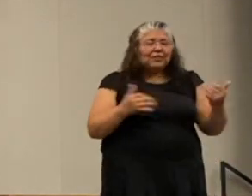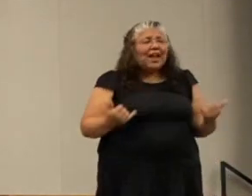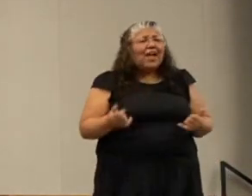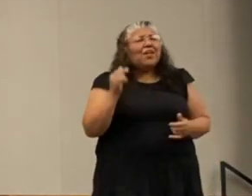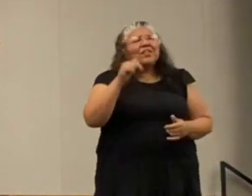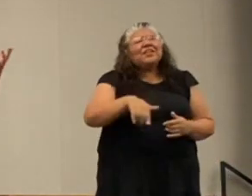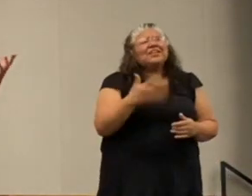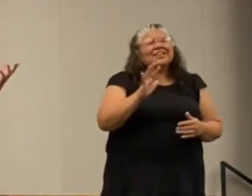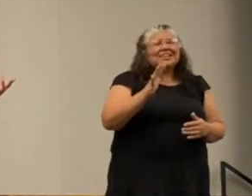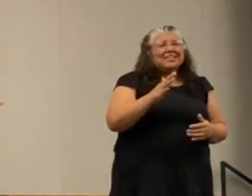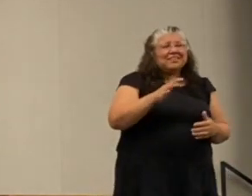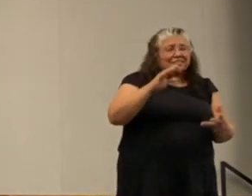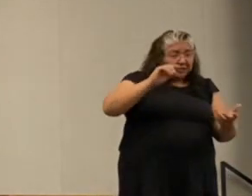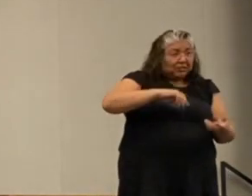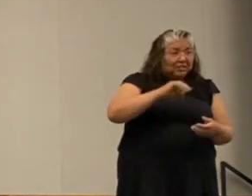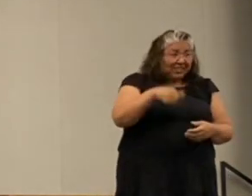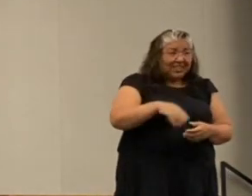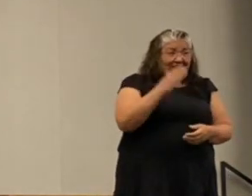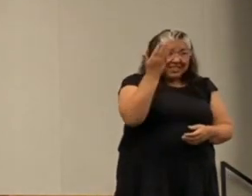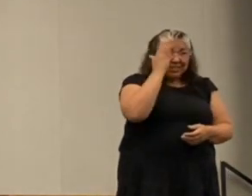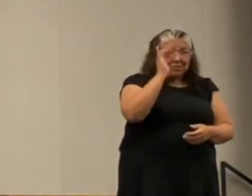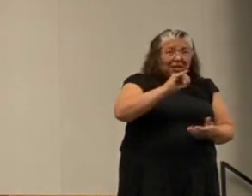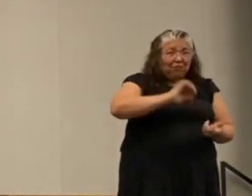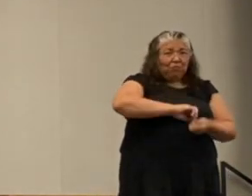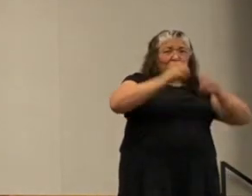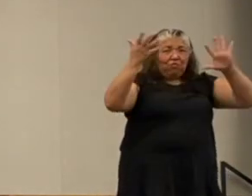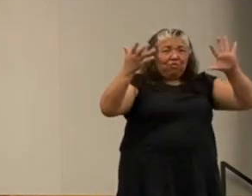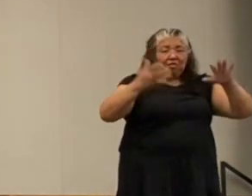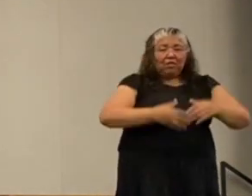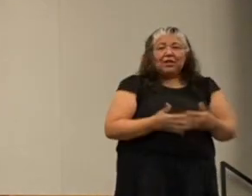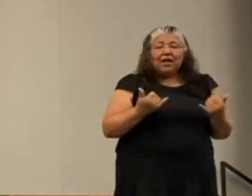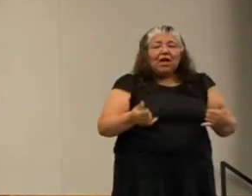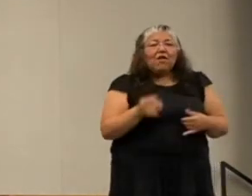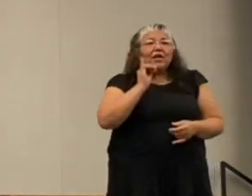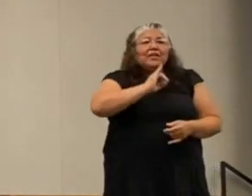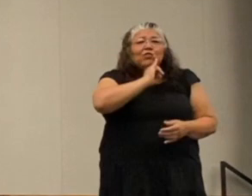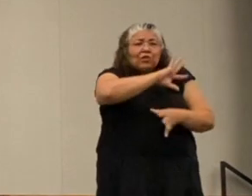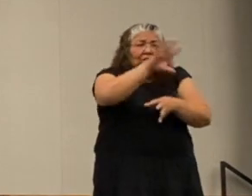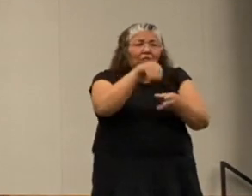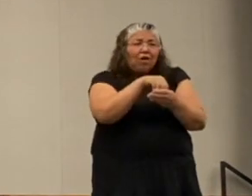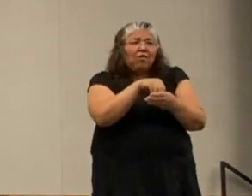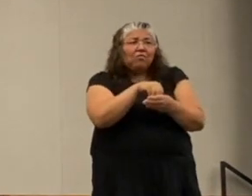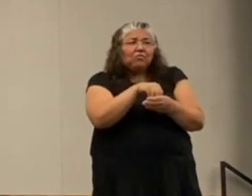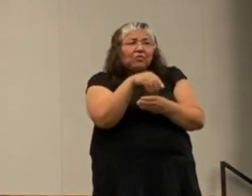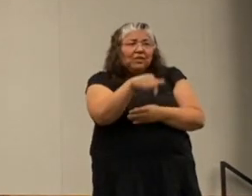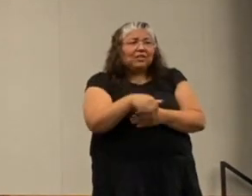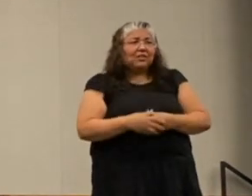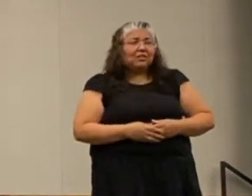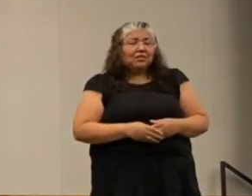like a chaotic mess. And Israel's involved in this.